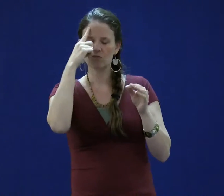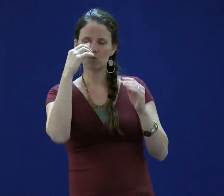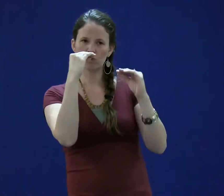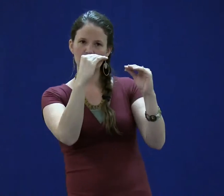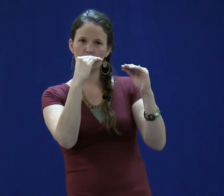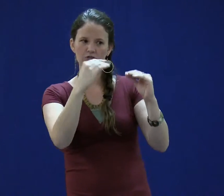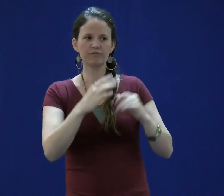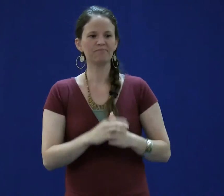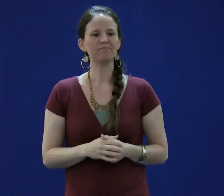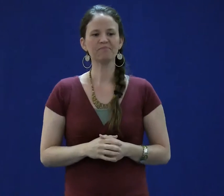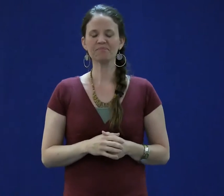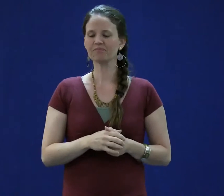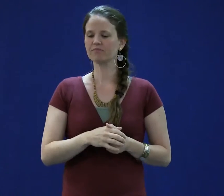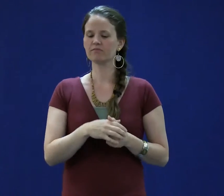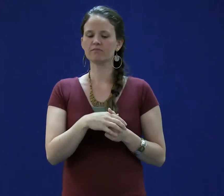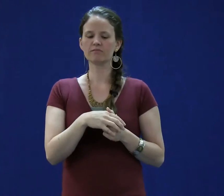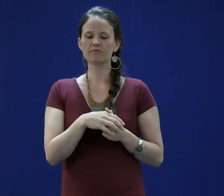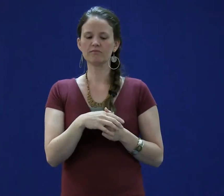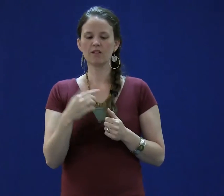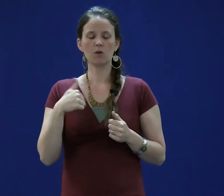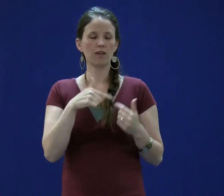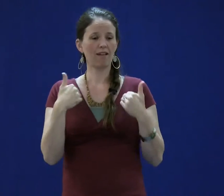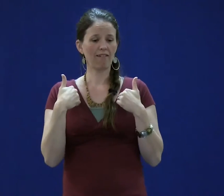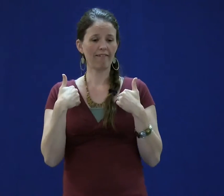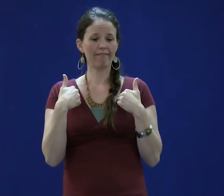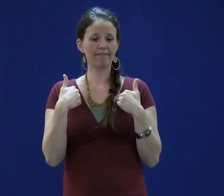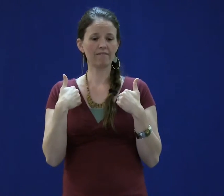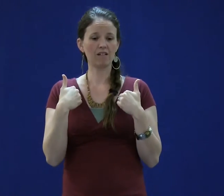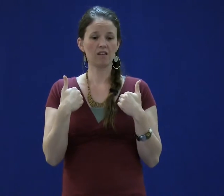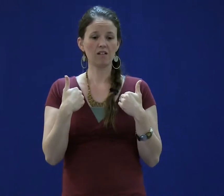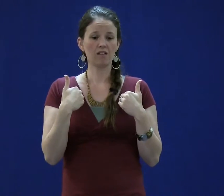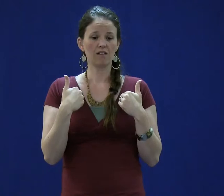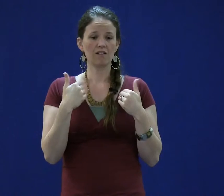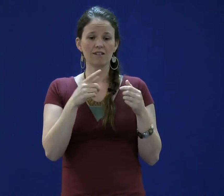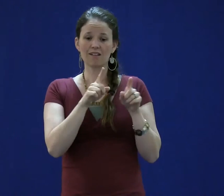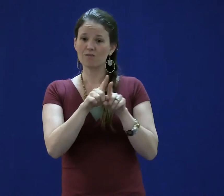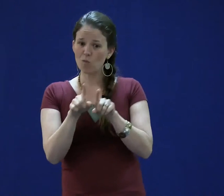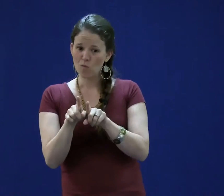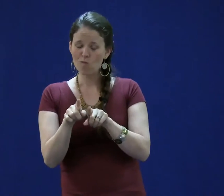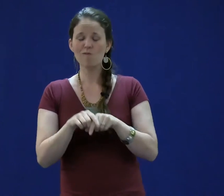provide communication access in the mainstream classrooms.